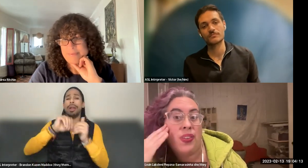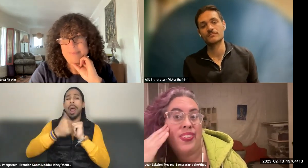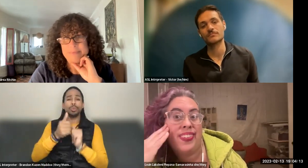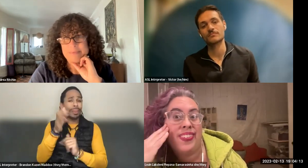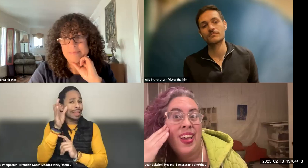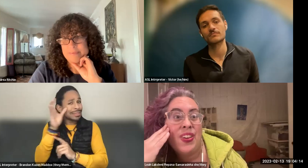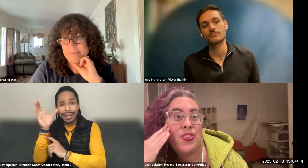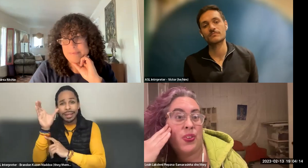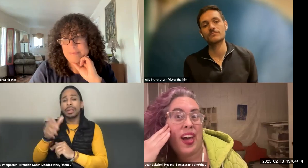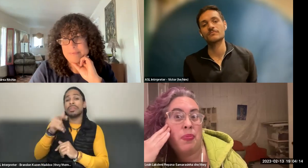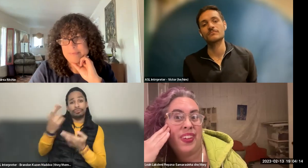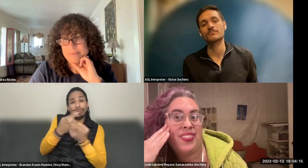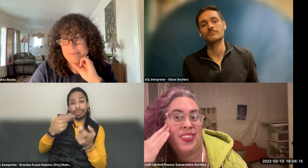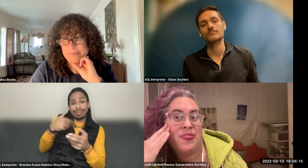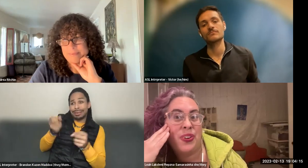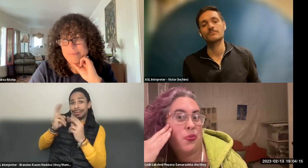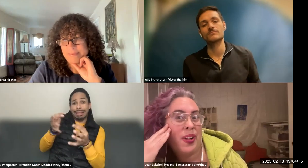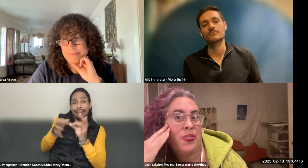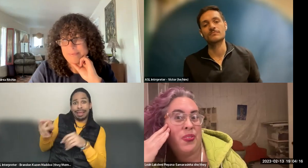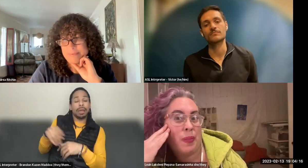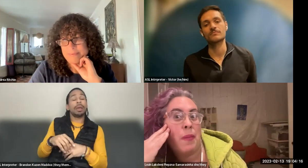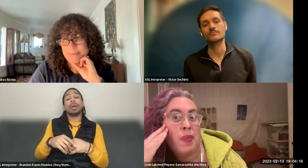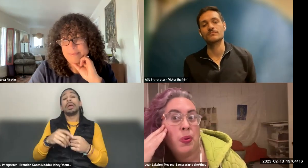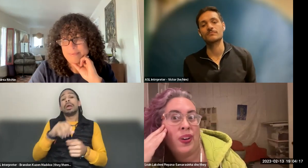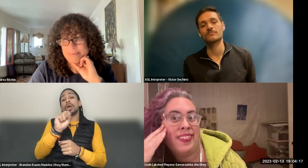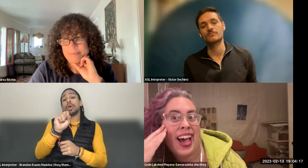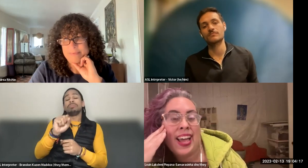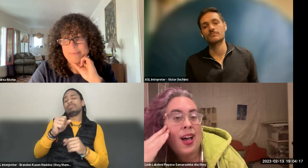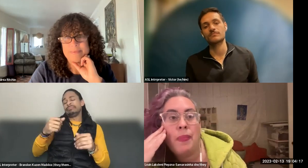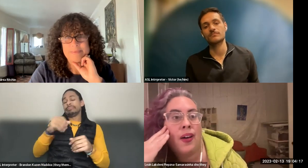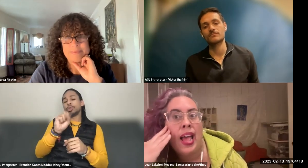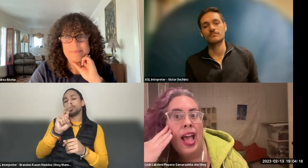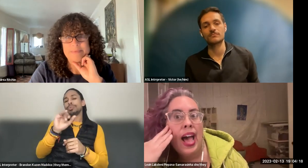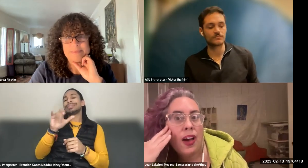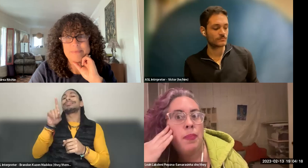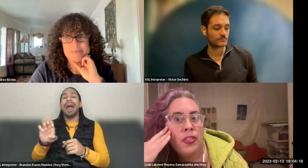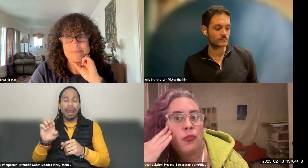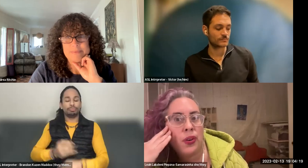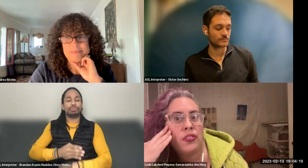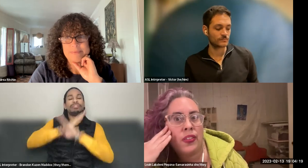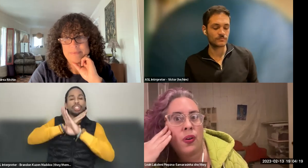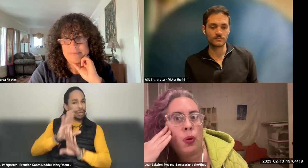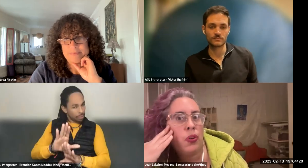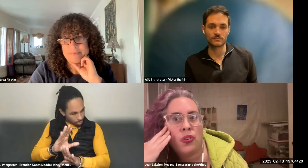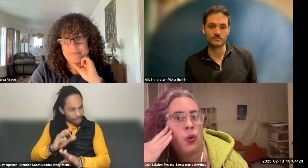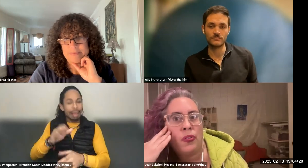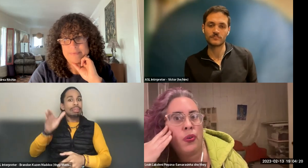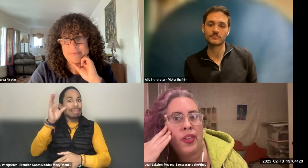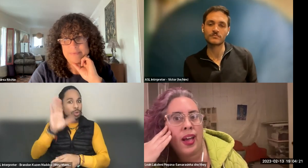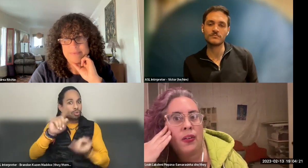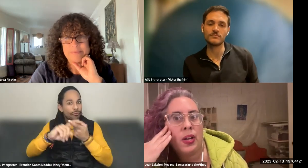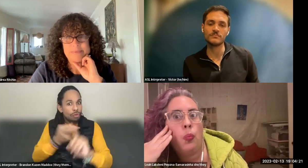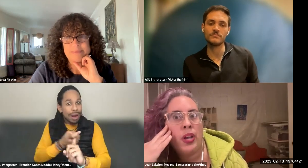Carly Boyce's Suicide Prevention for Your Friends Who Sometimes Maybe Want to Die, about how to be there for each other when we struggle